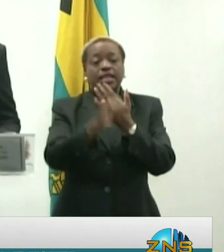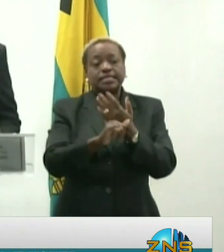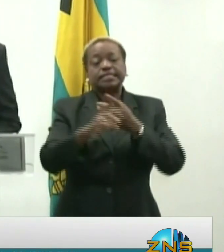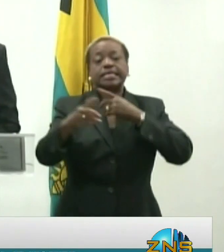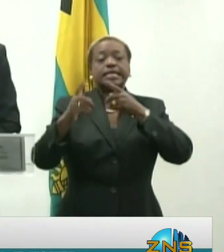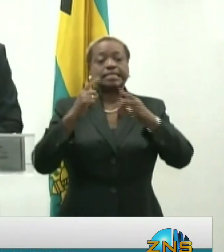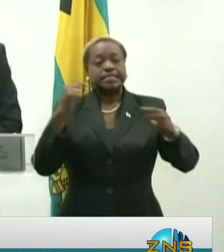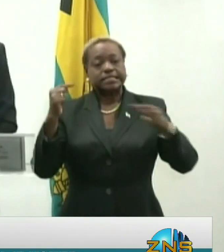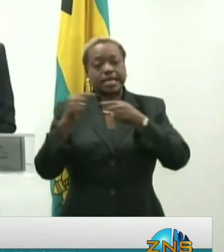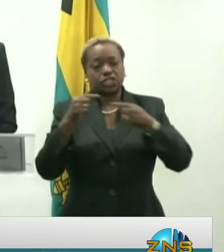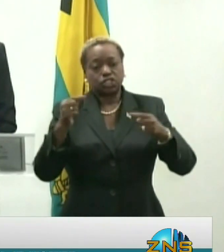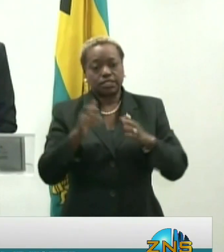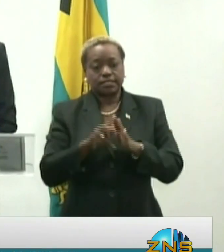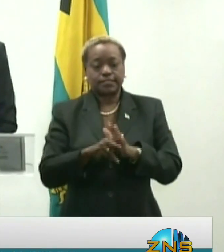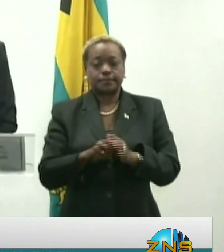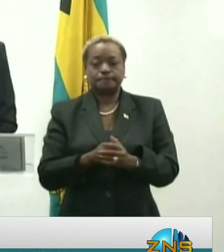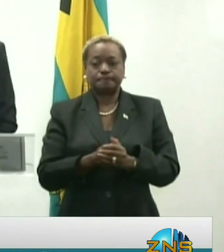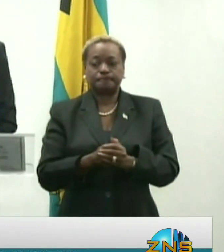discussions.